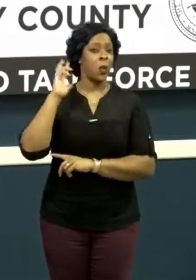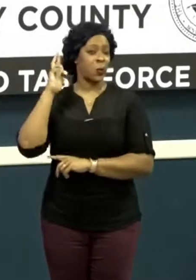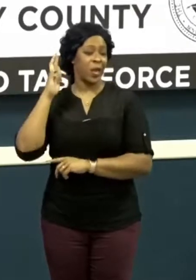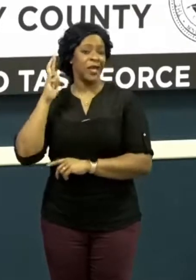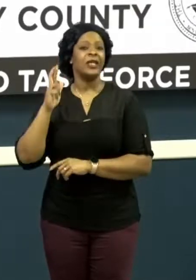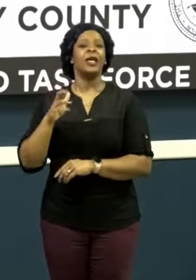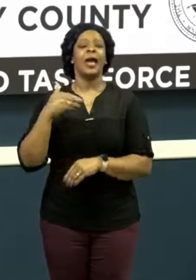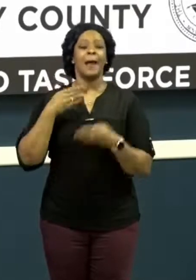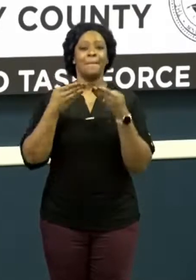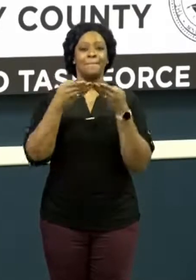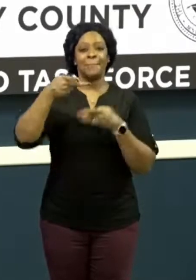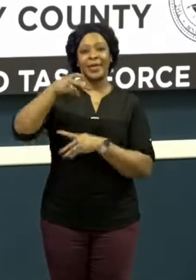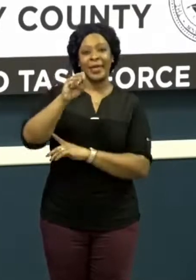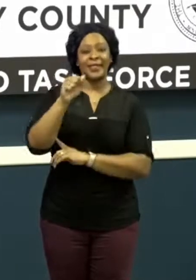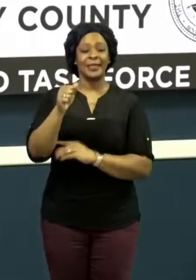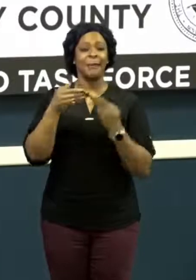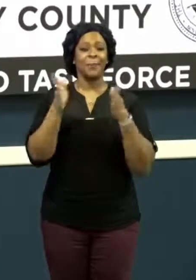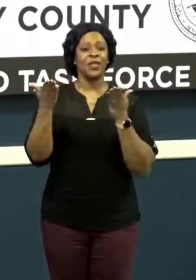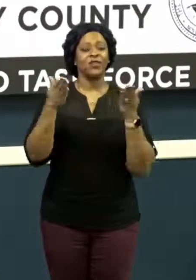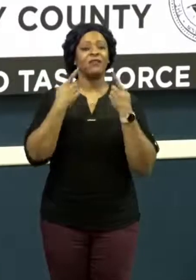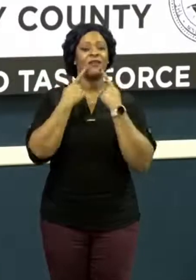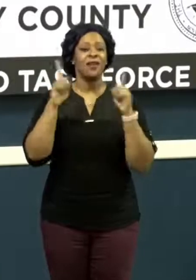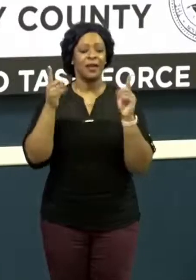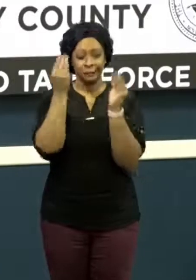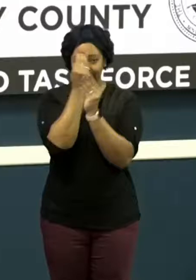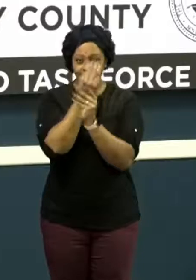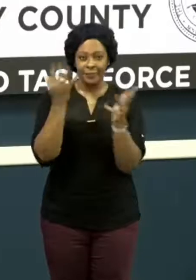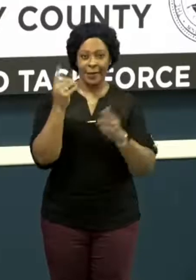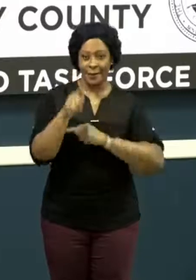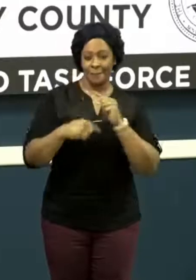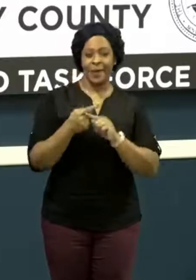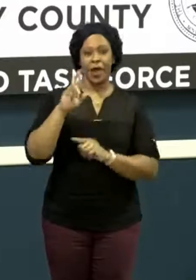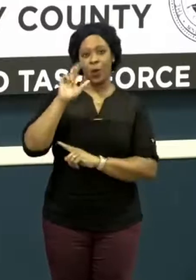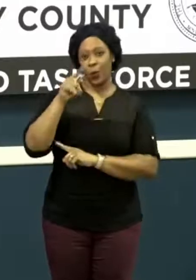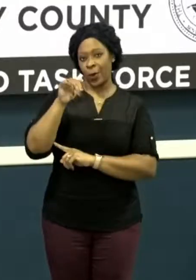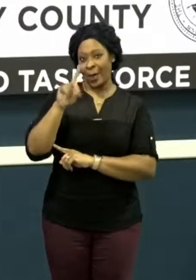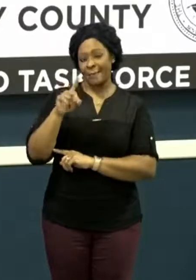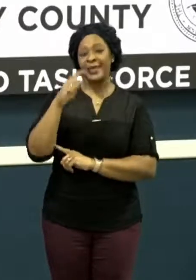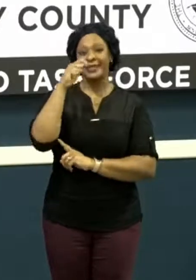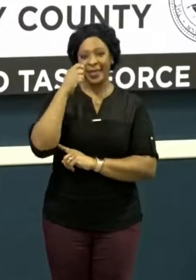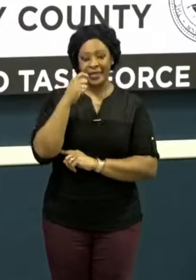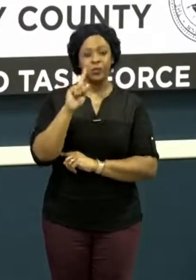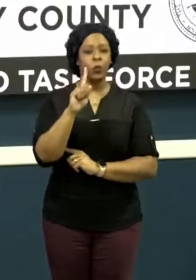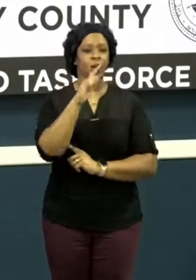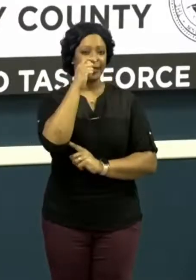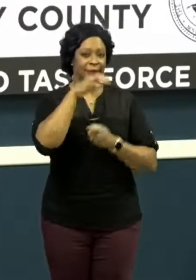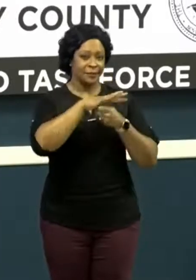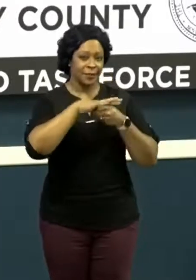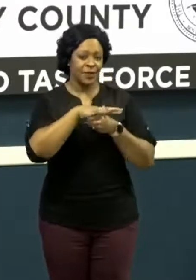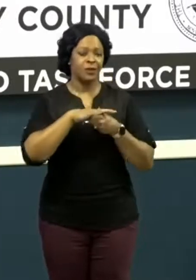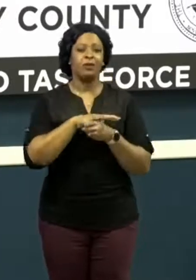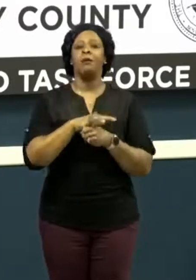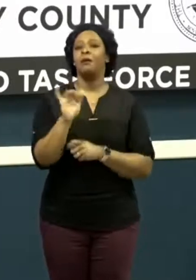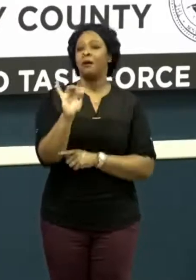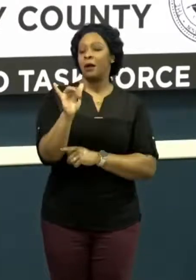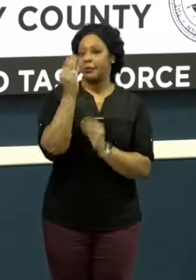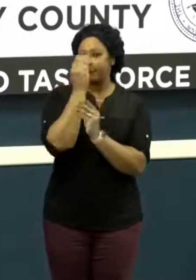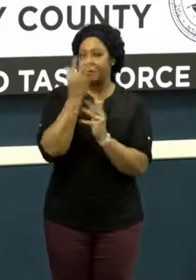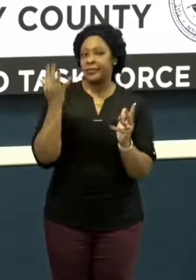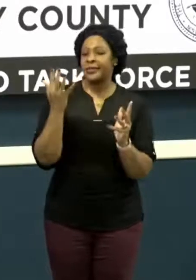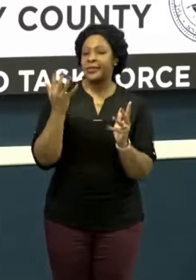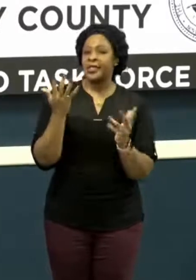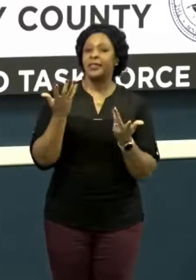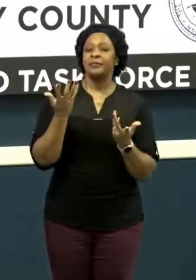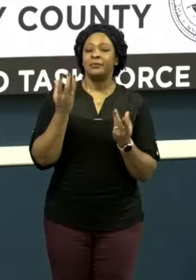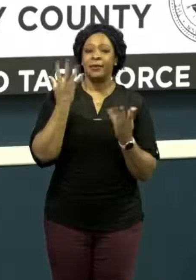service announcements coming out to tell you more information about rapid tests, testing locations, and also